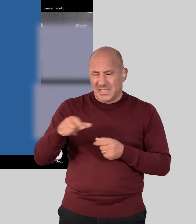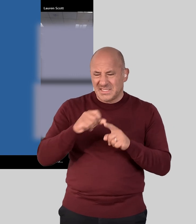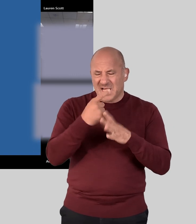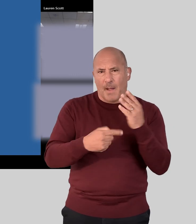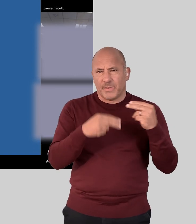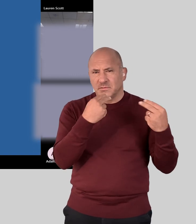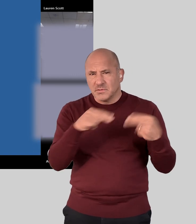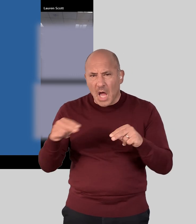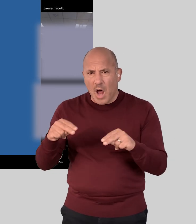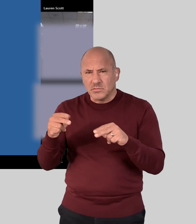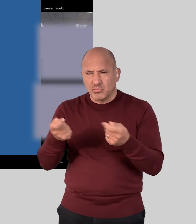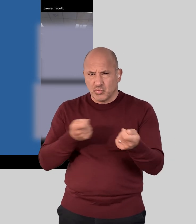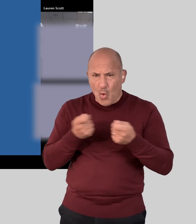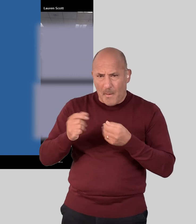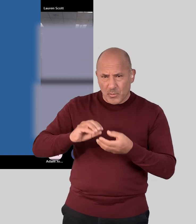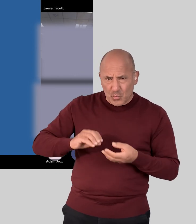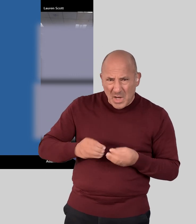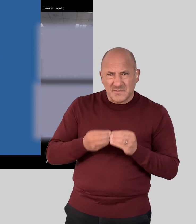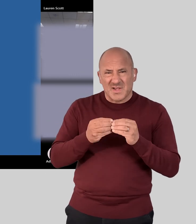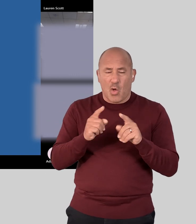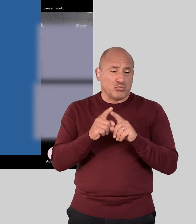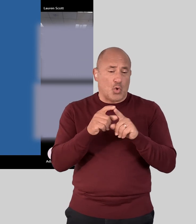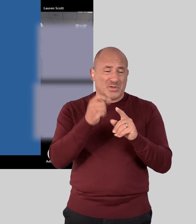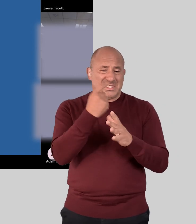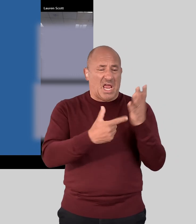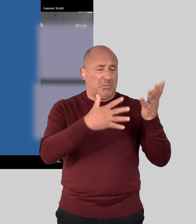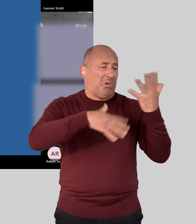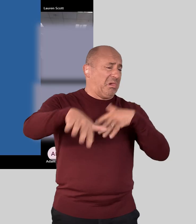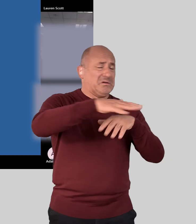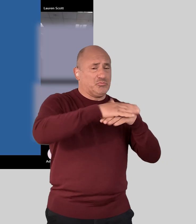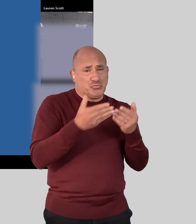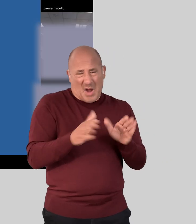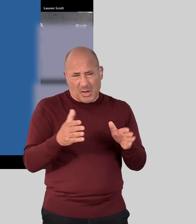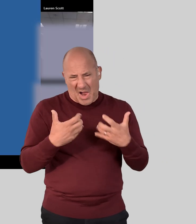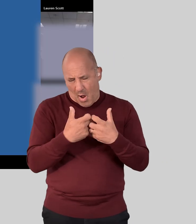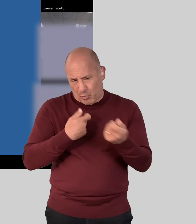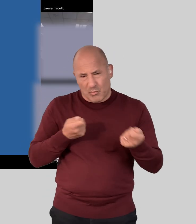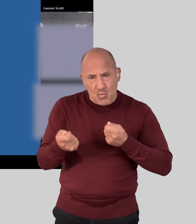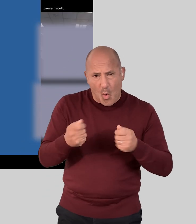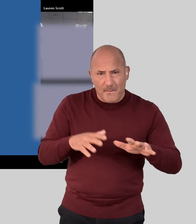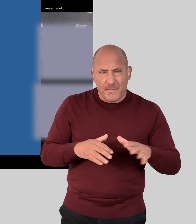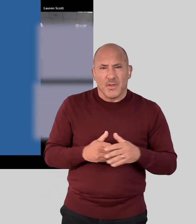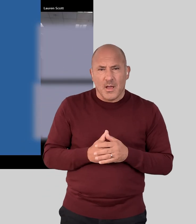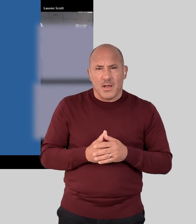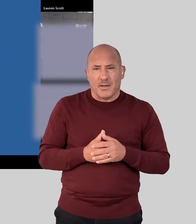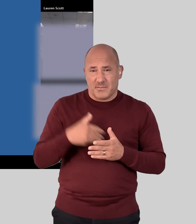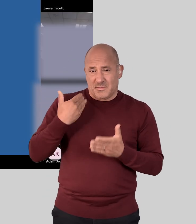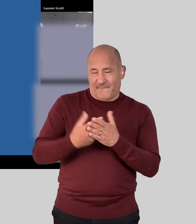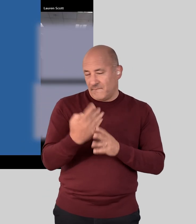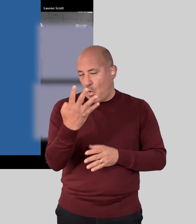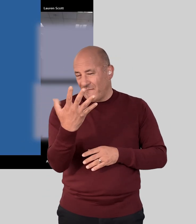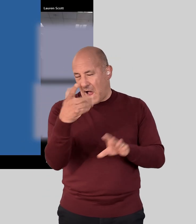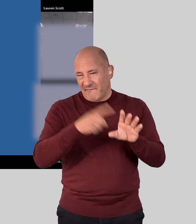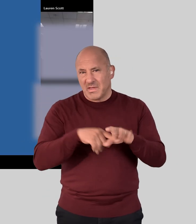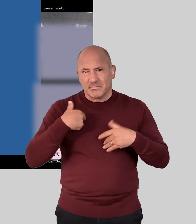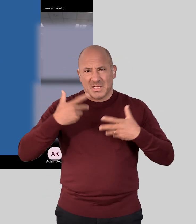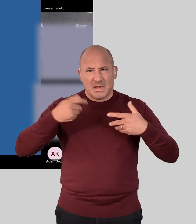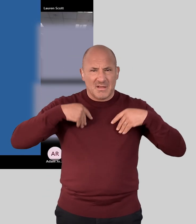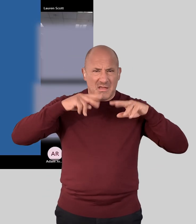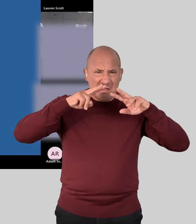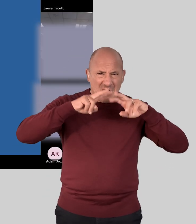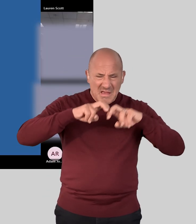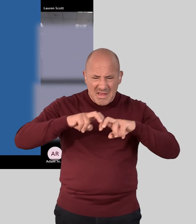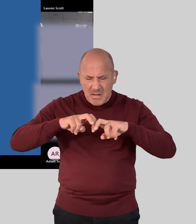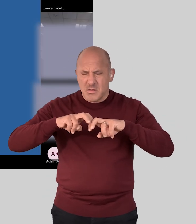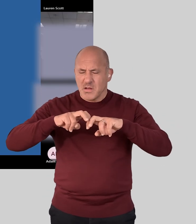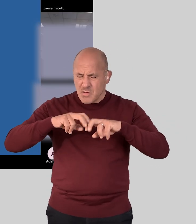of the disabled dance and just disabled community in general. And so, yeah, like I've been investigating over the past 4 or 5 years all